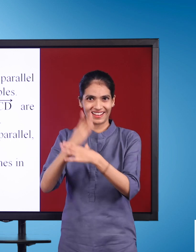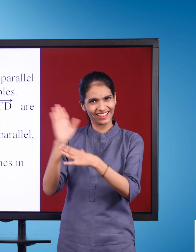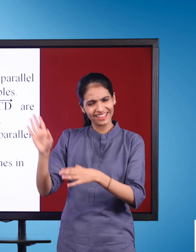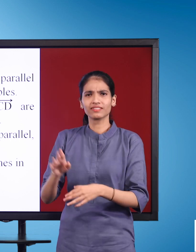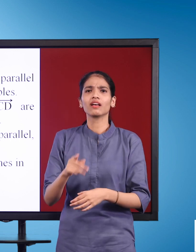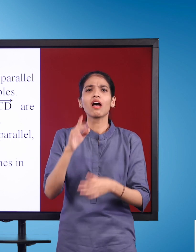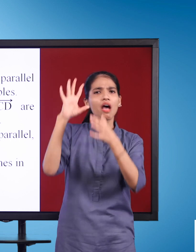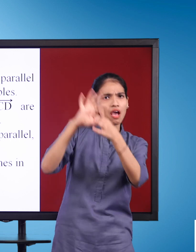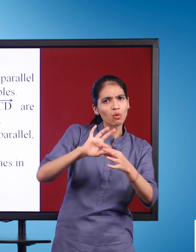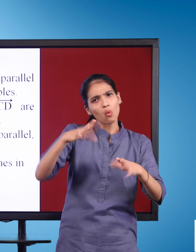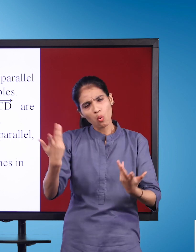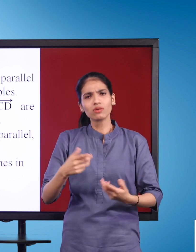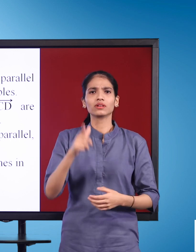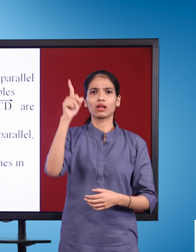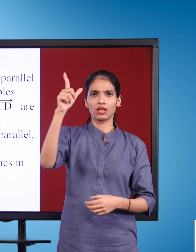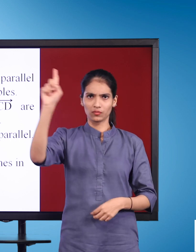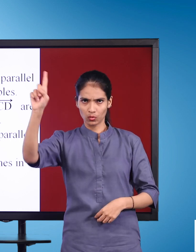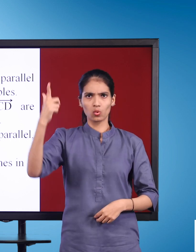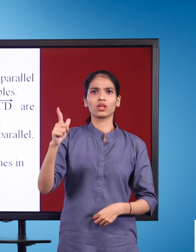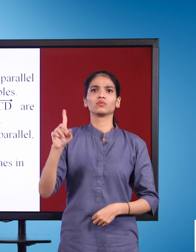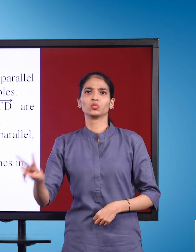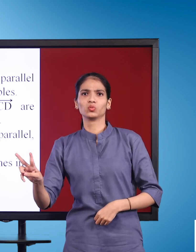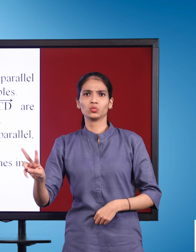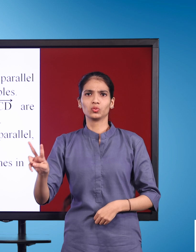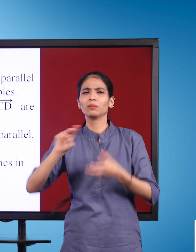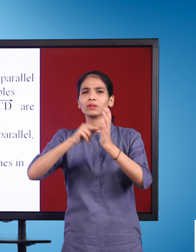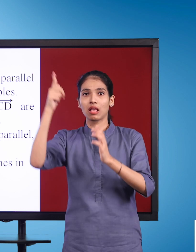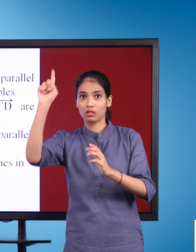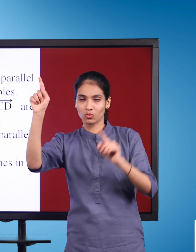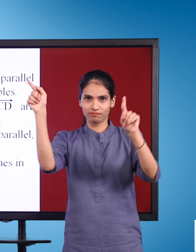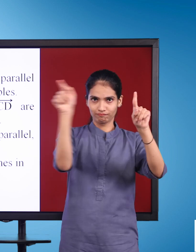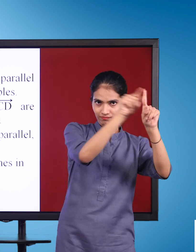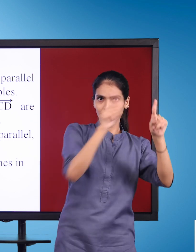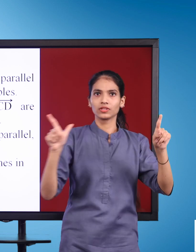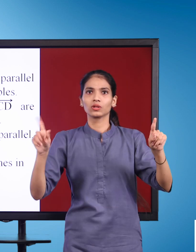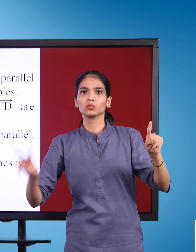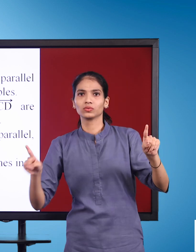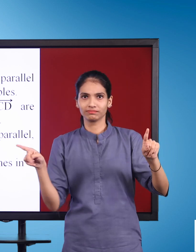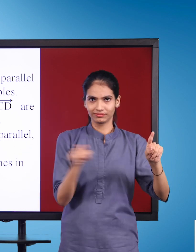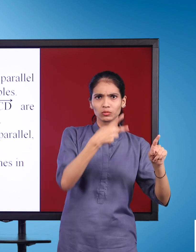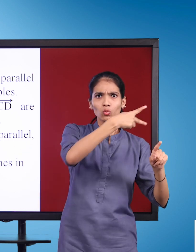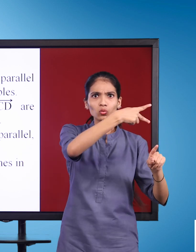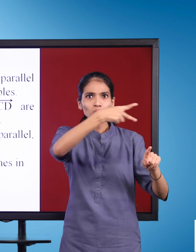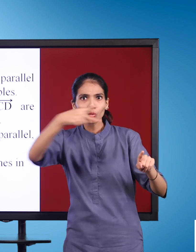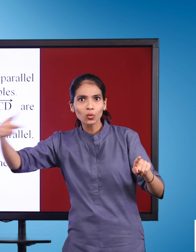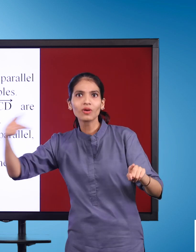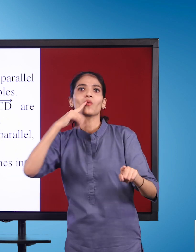CD. If two lines L1 and L2 are parallel, we write L1, two vertical